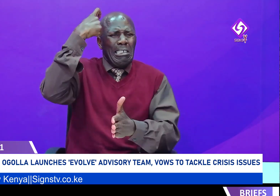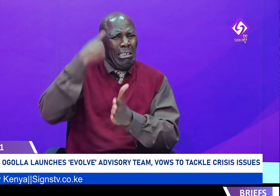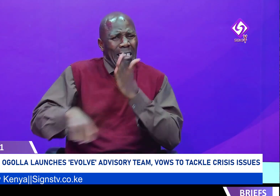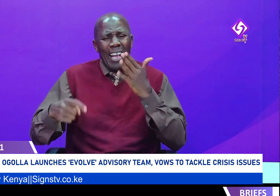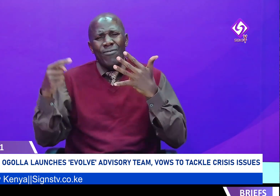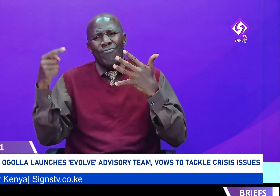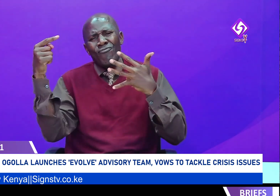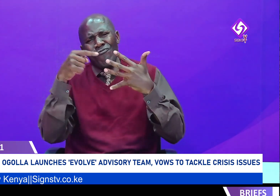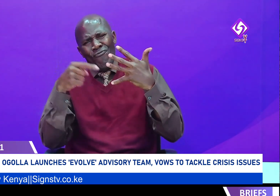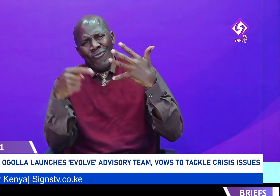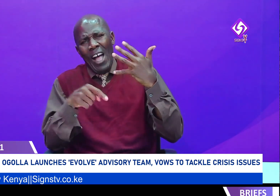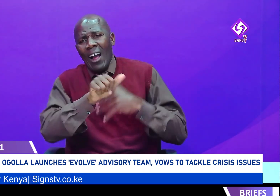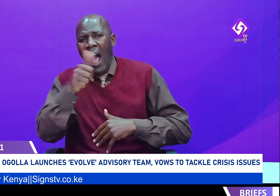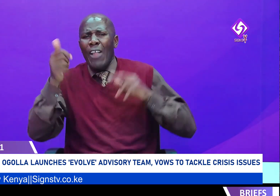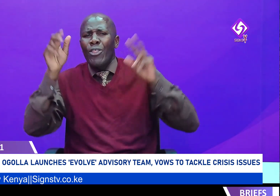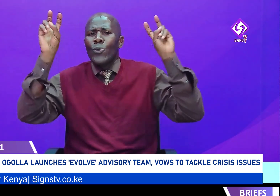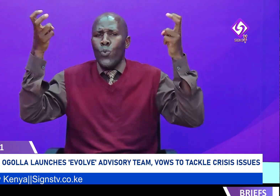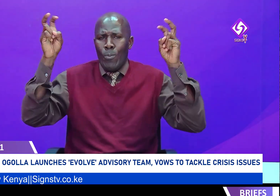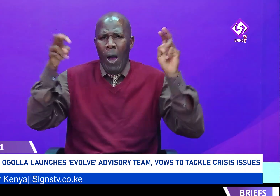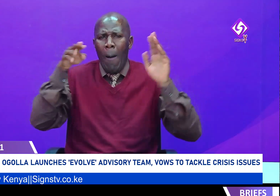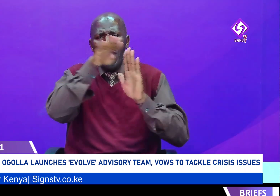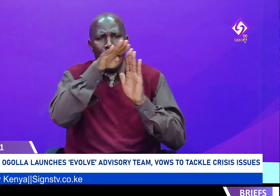in education capitation, among other issues.